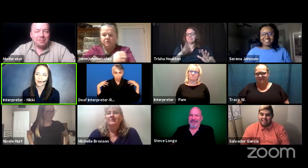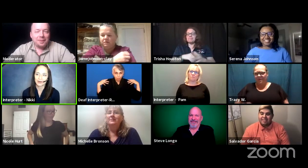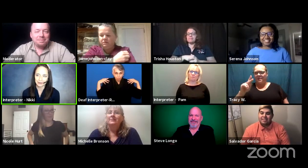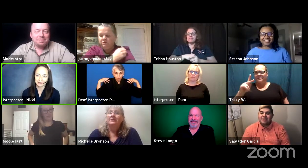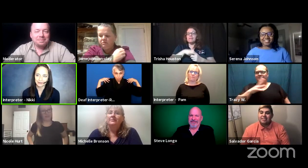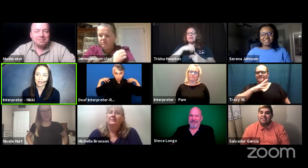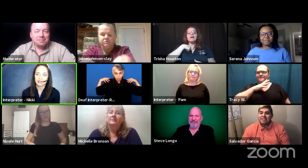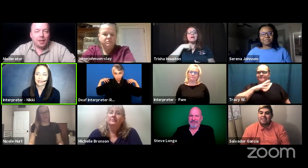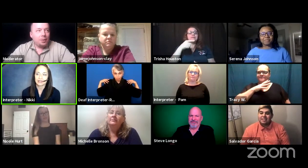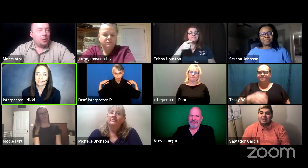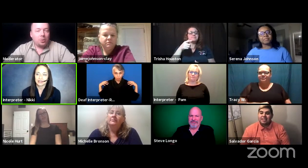Okay.